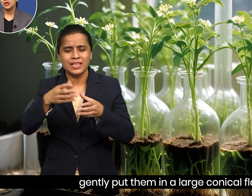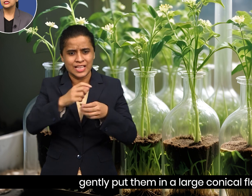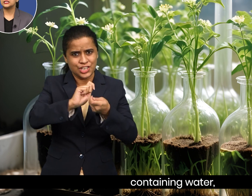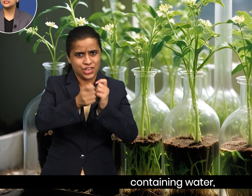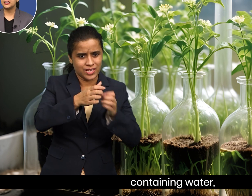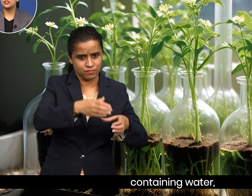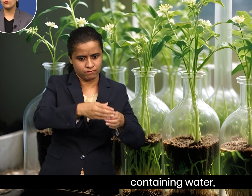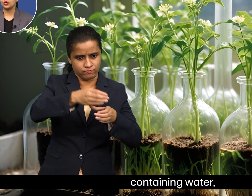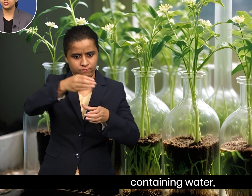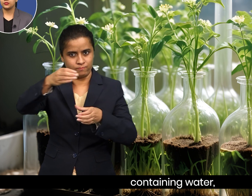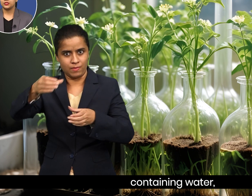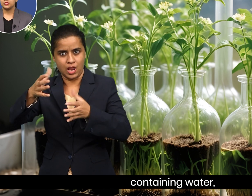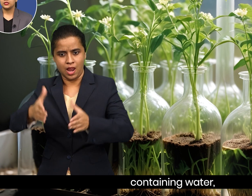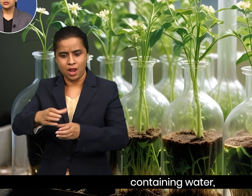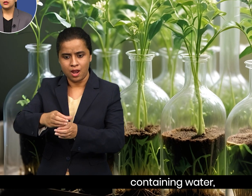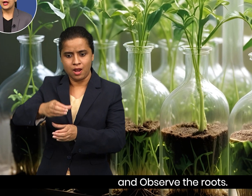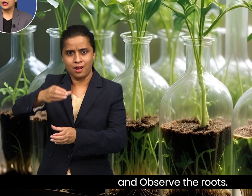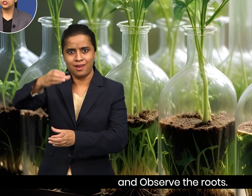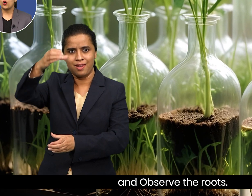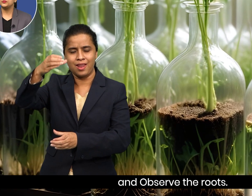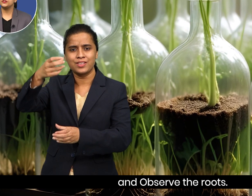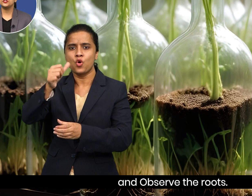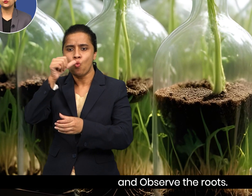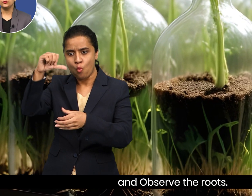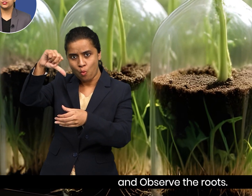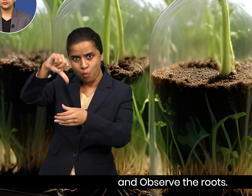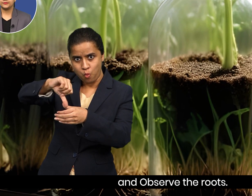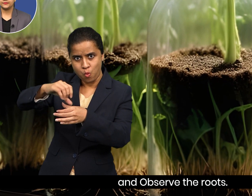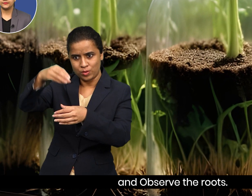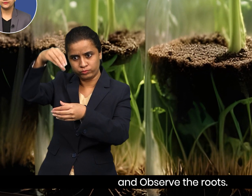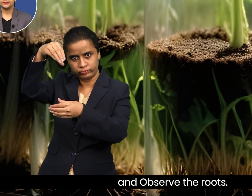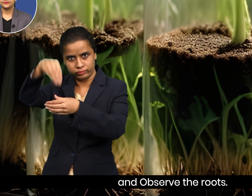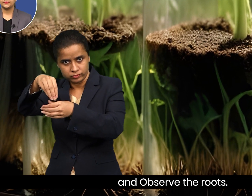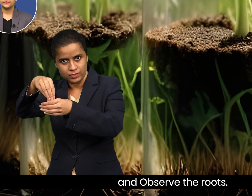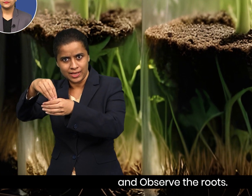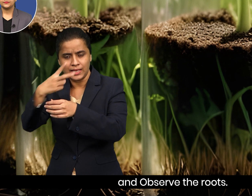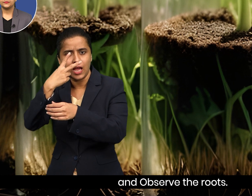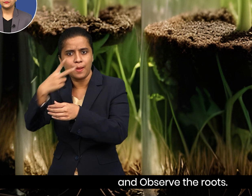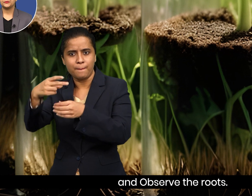flask containing water and observe the roots.